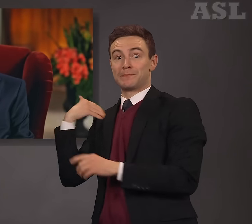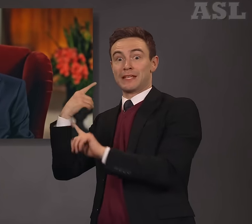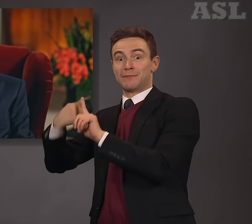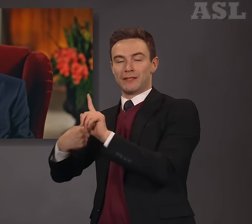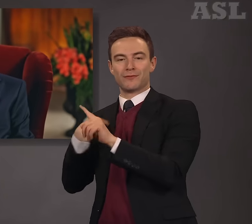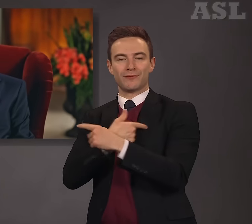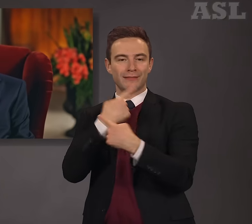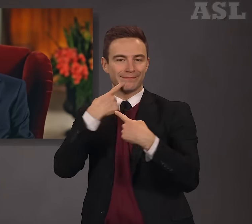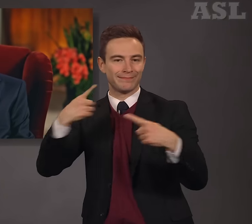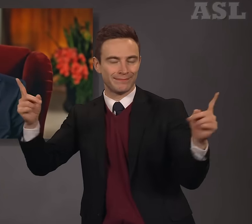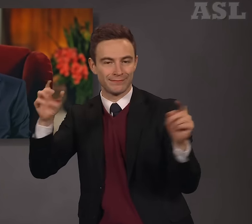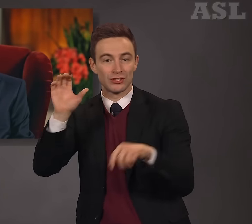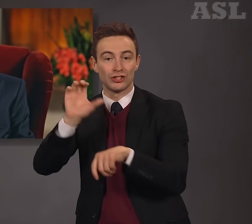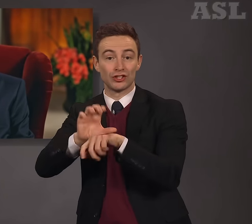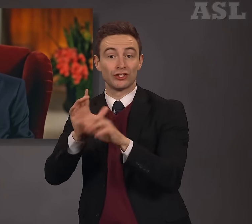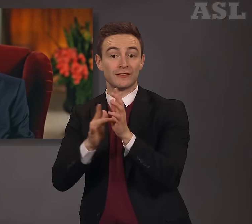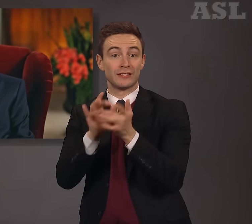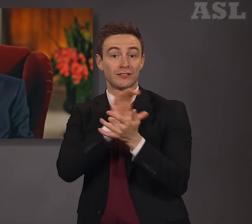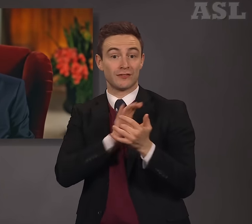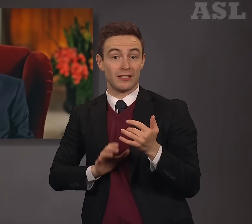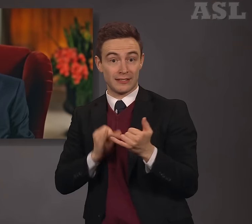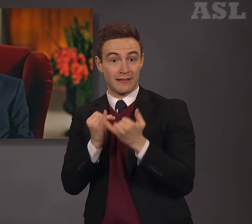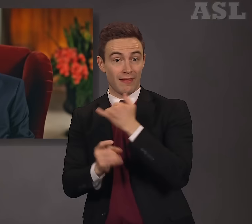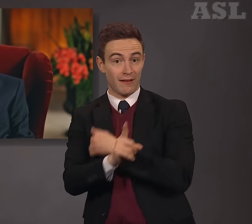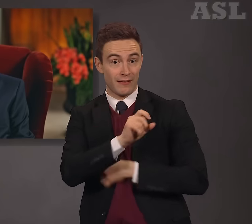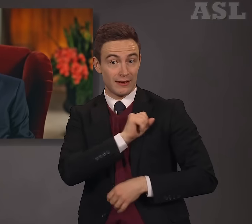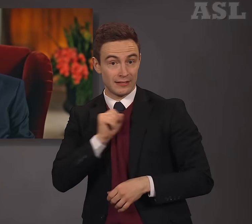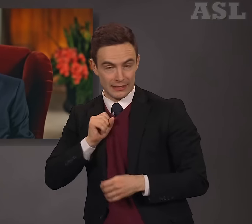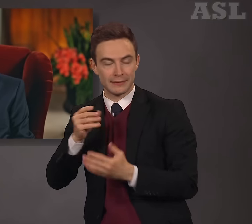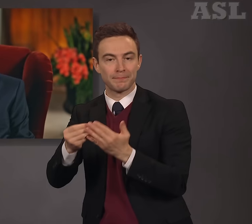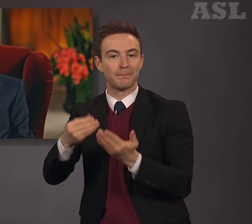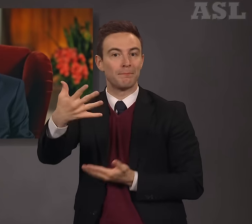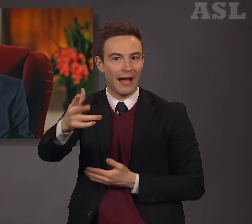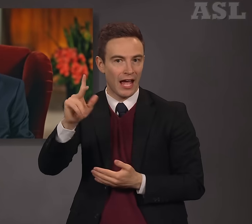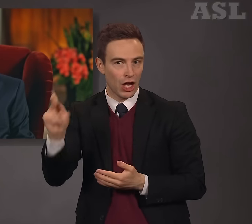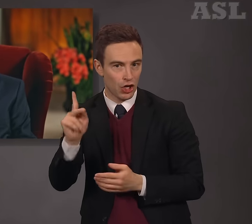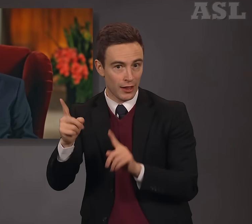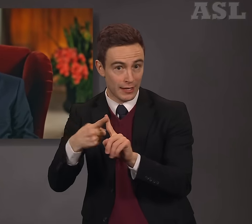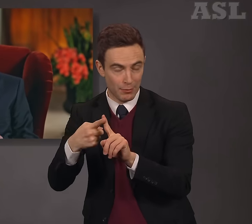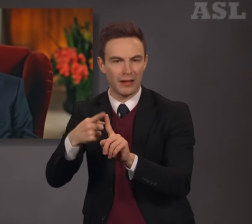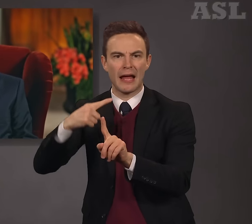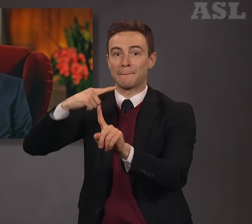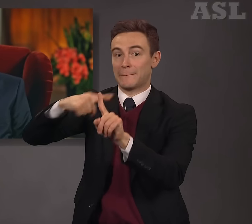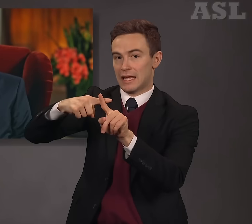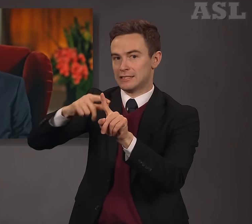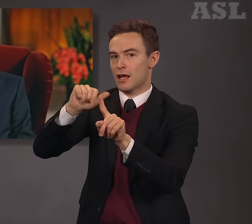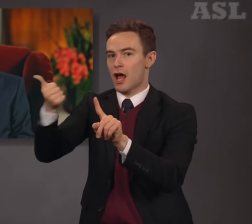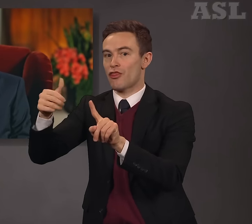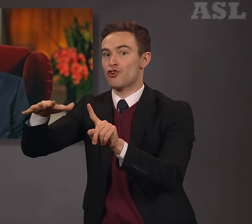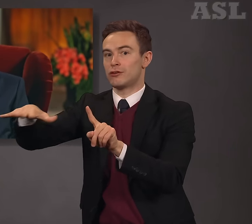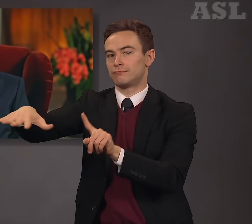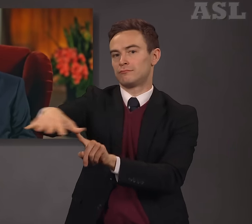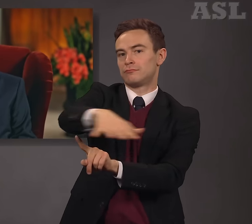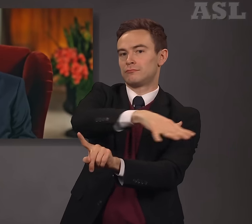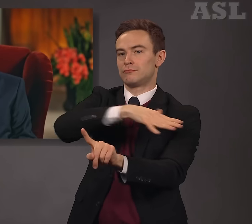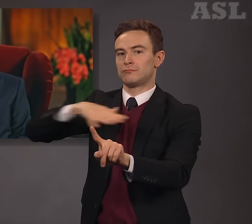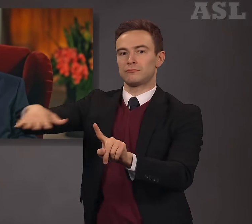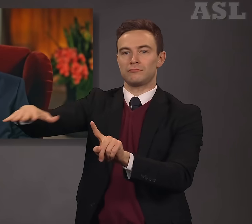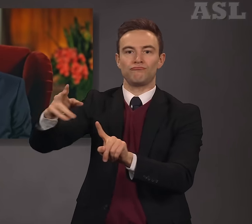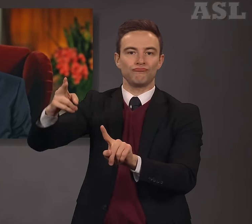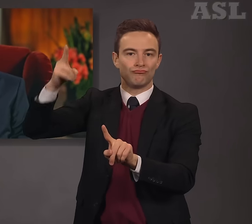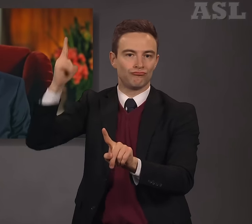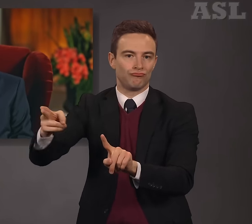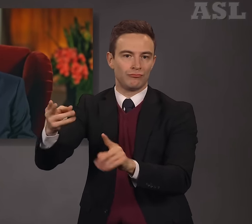Last month, we announced that the Church of Jesus Christ of Latter-day Saints has purchased the